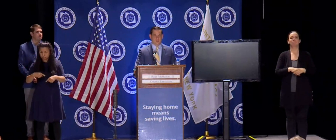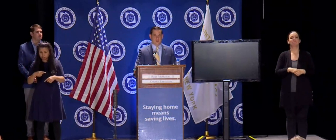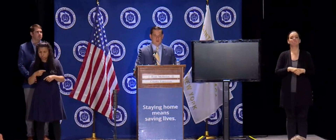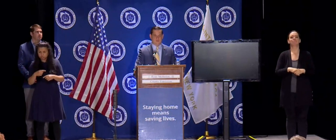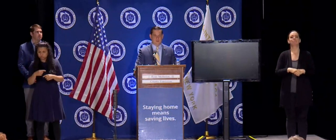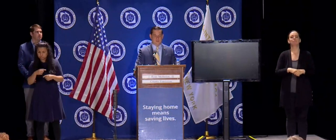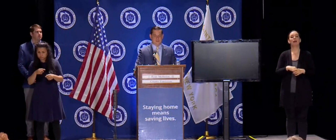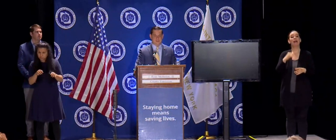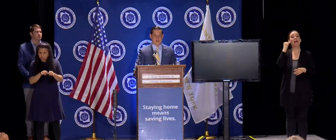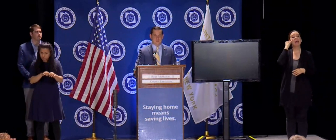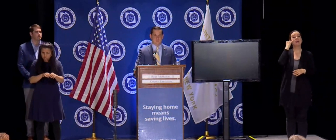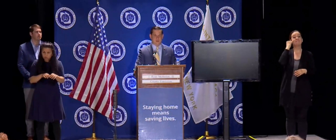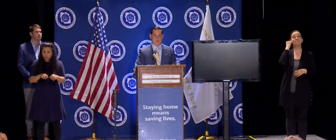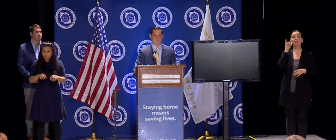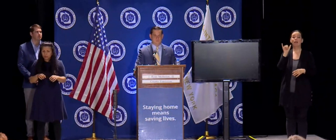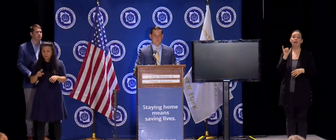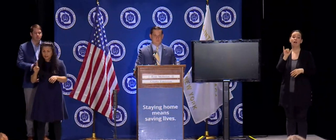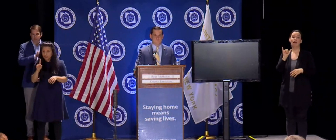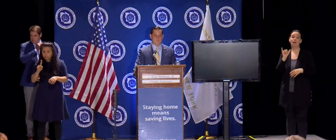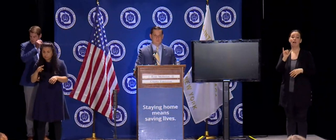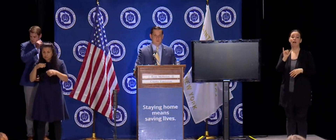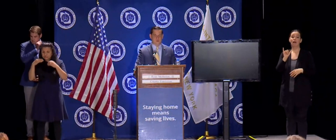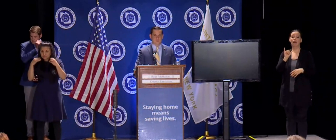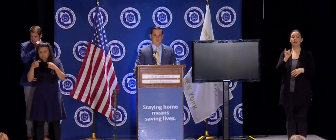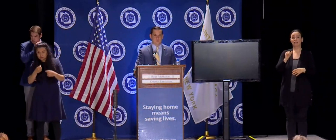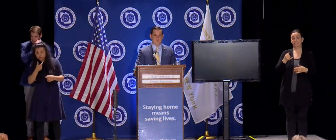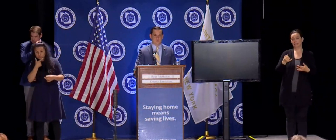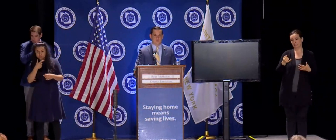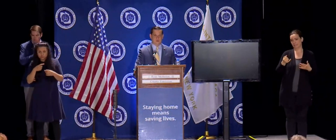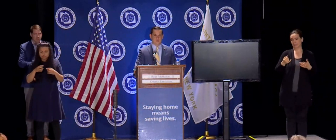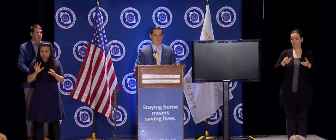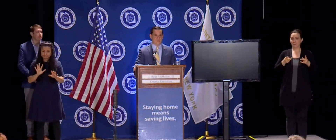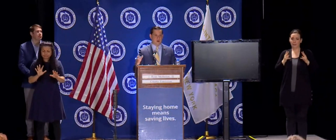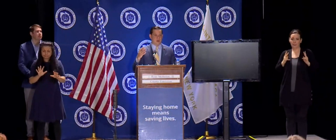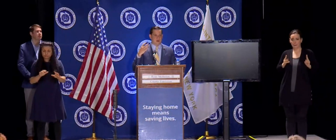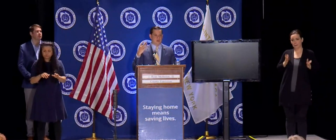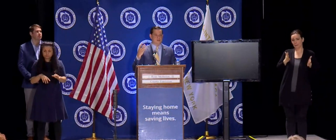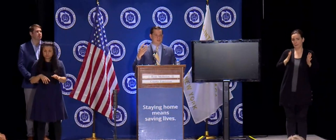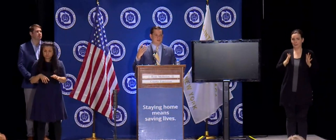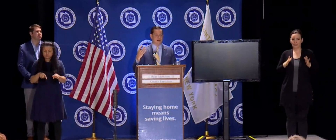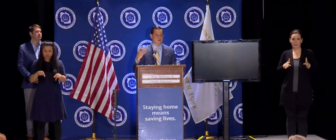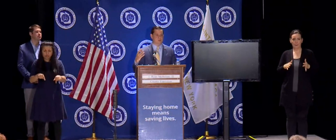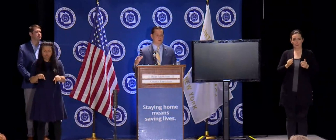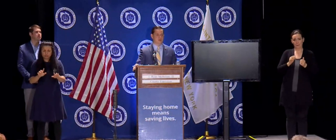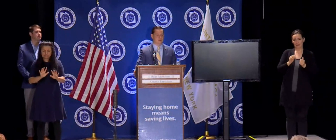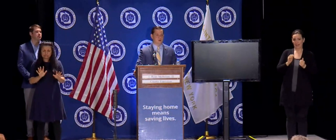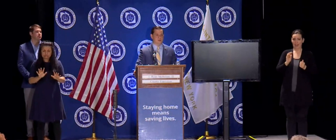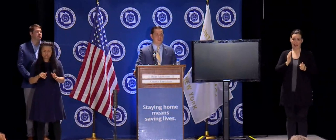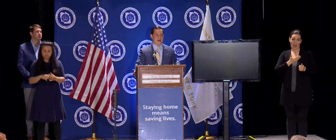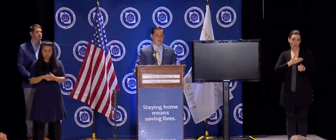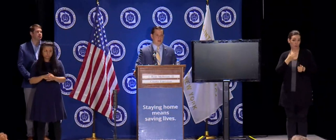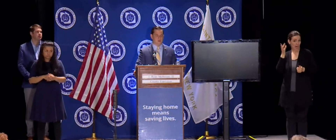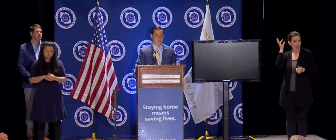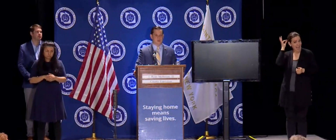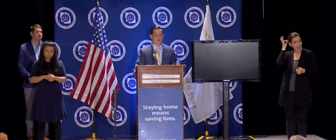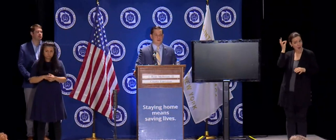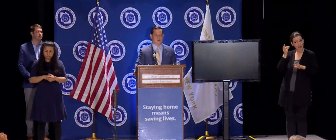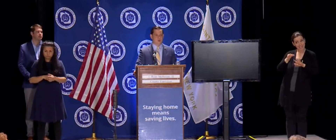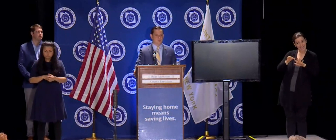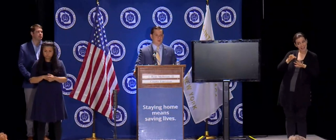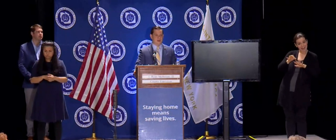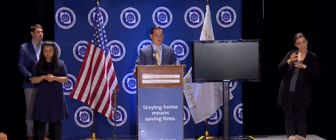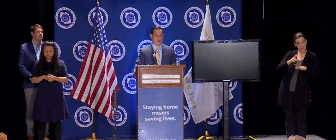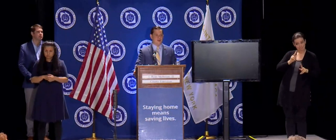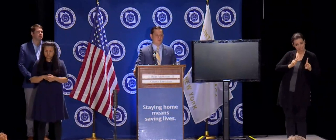more of the same situation with what our haircuts and salons would generally do, it's not allowed.